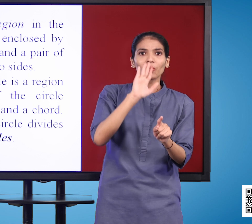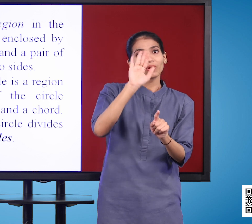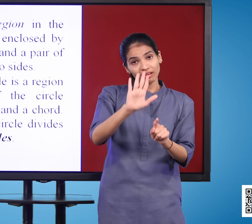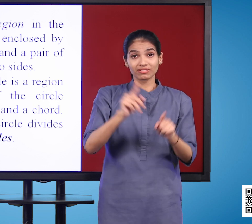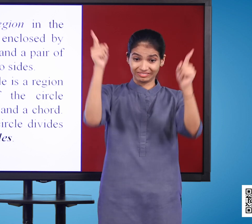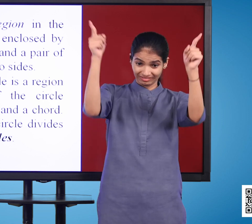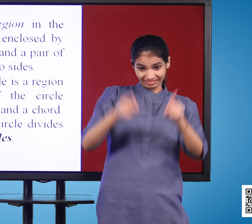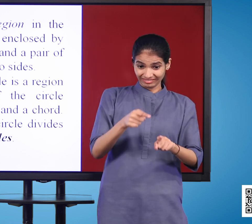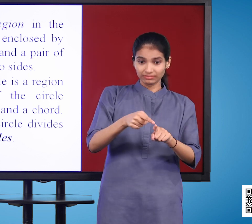on the other 2 sides.